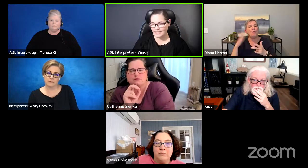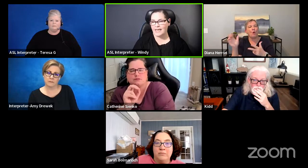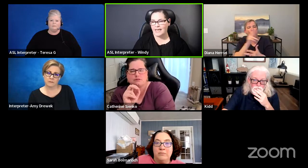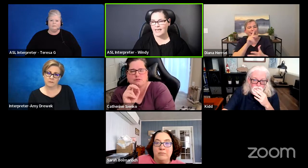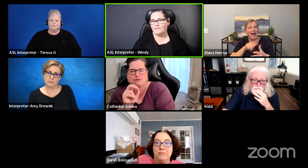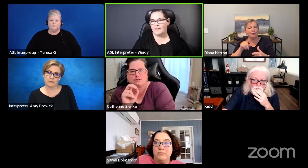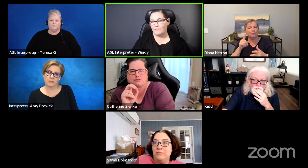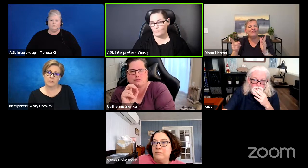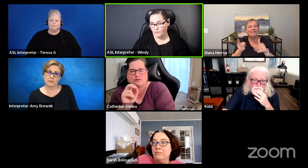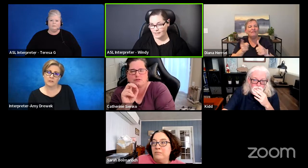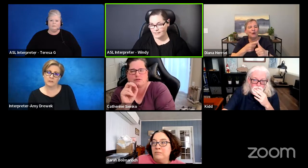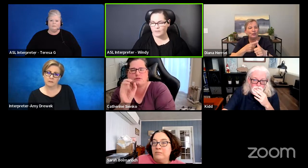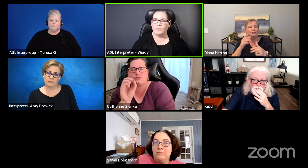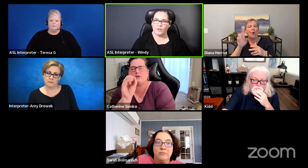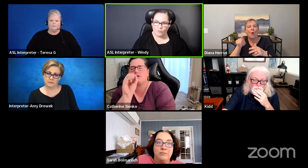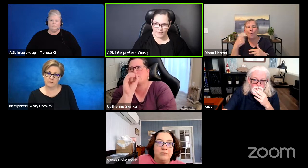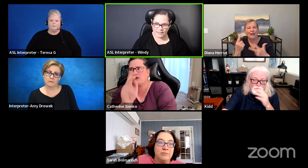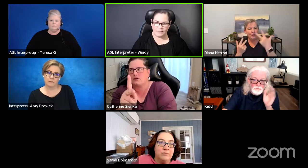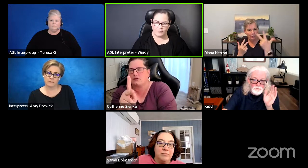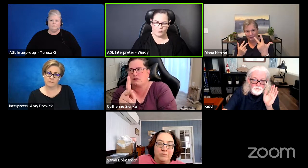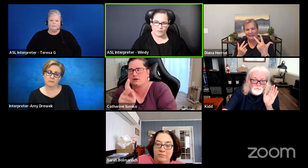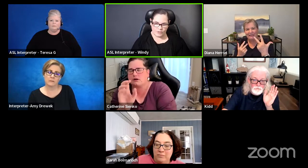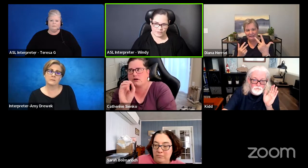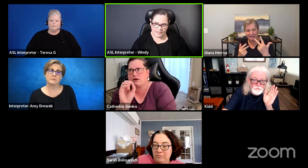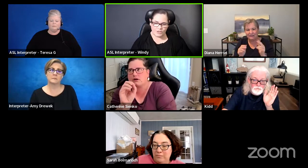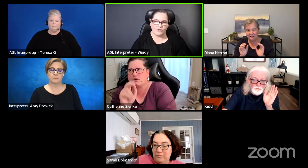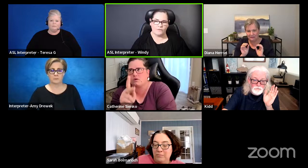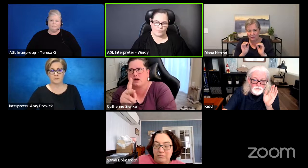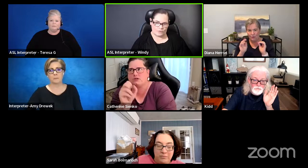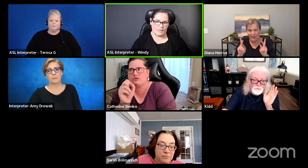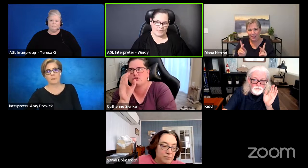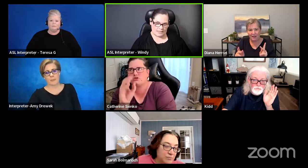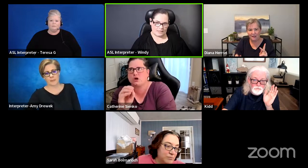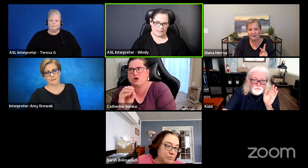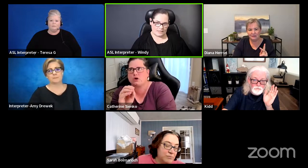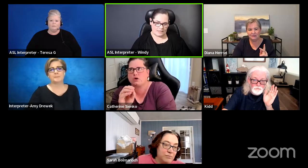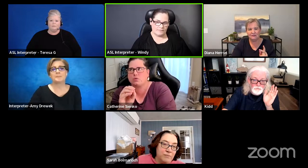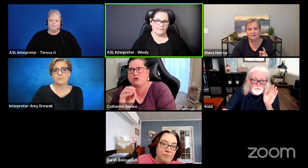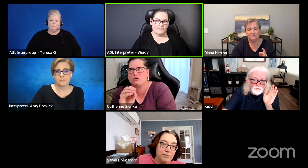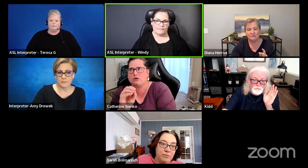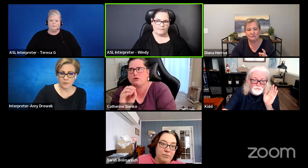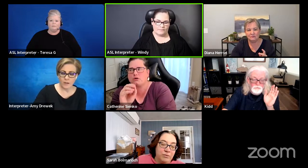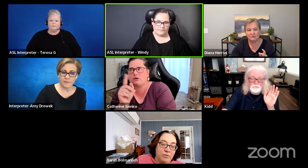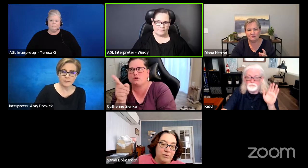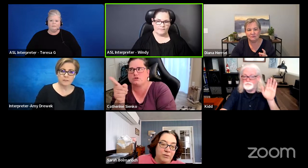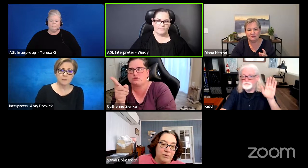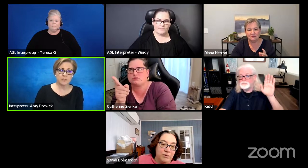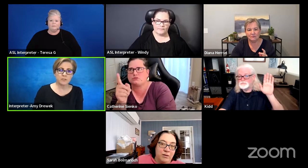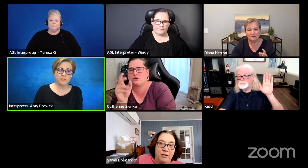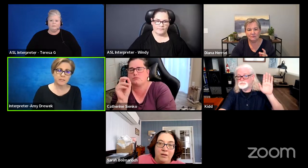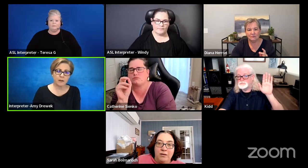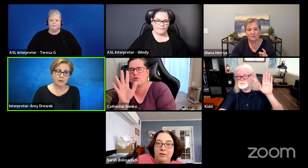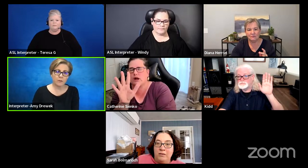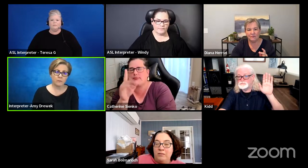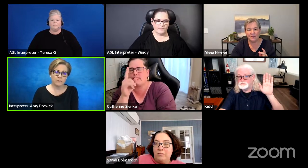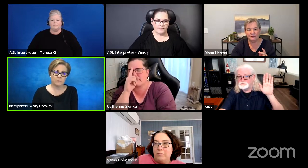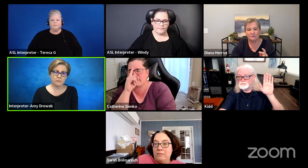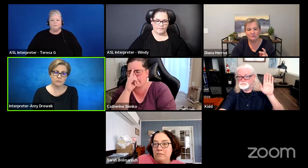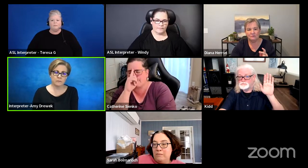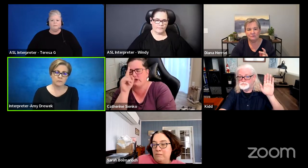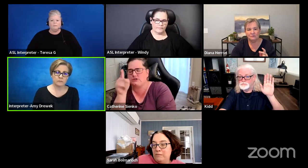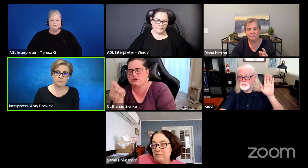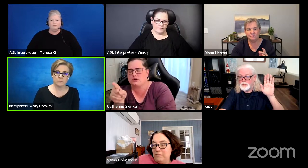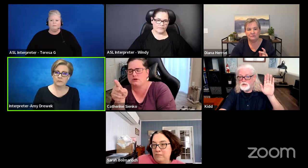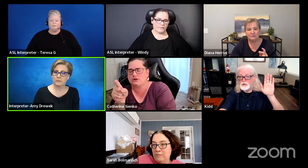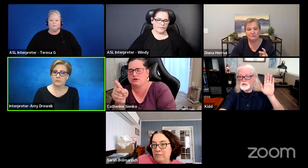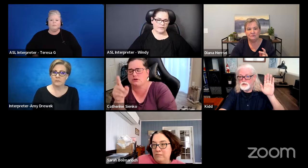4 candidates. If that vote fails, then we would go back to the original discussion of those 3 candidates. Okay, this is Commissioner Cienko.